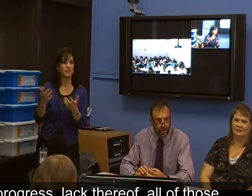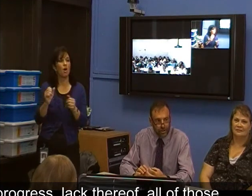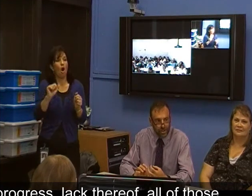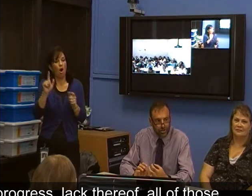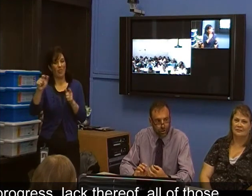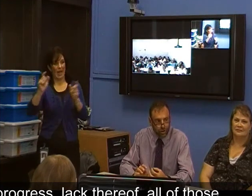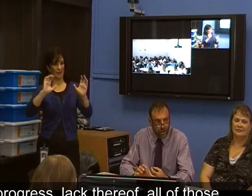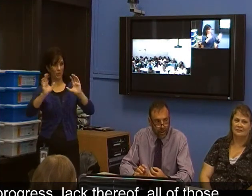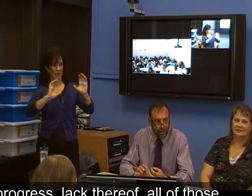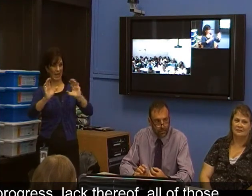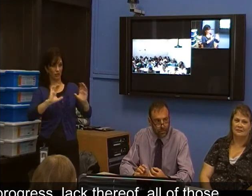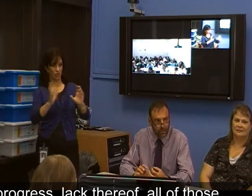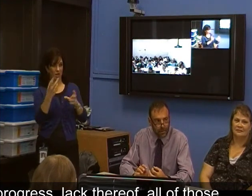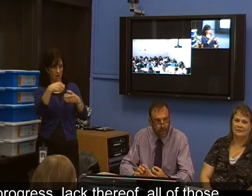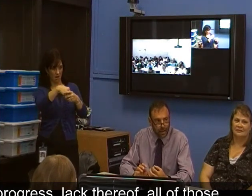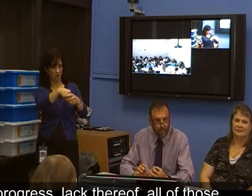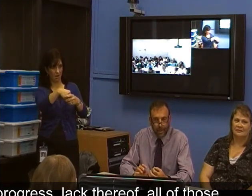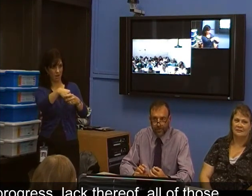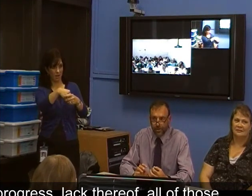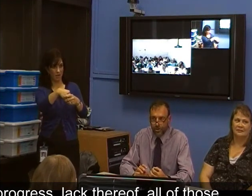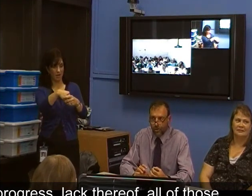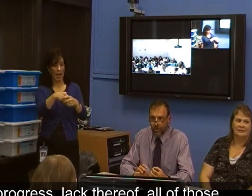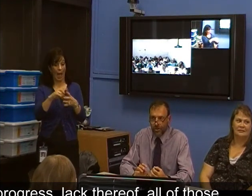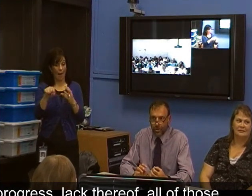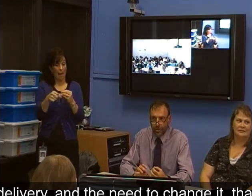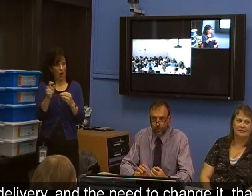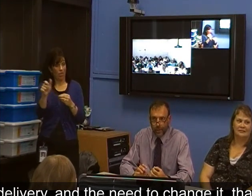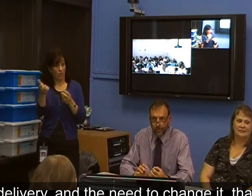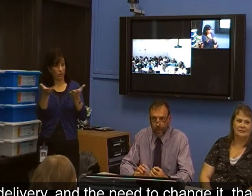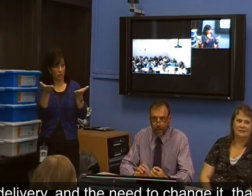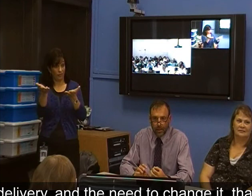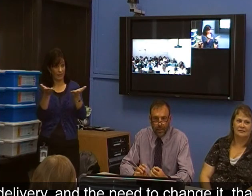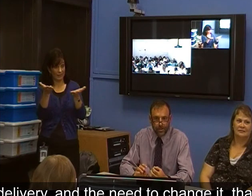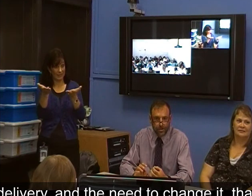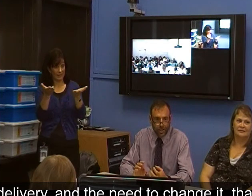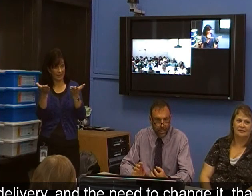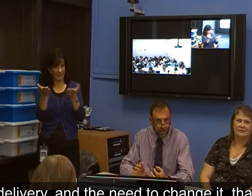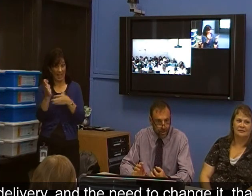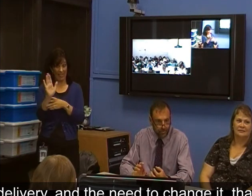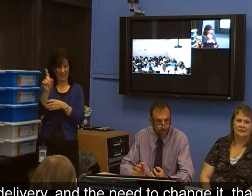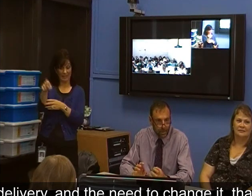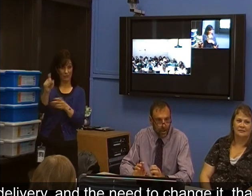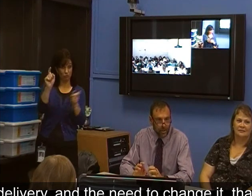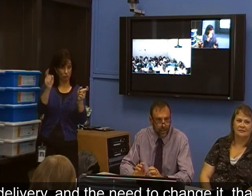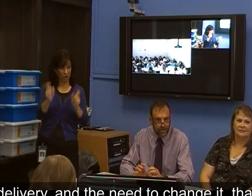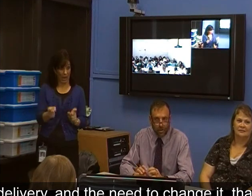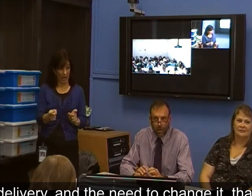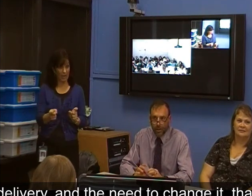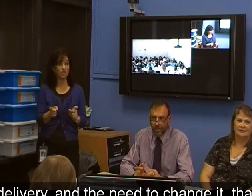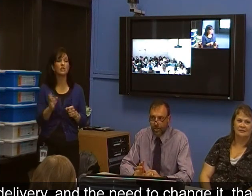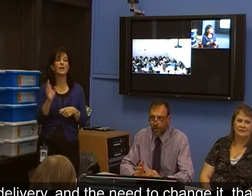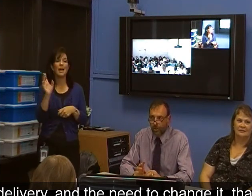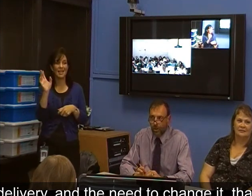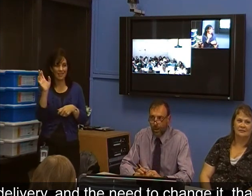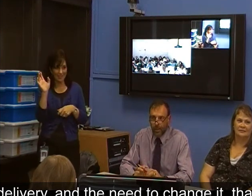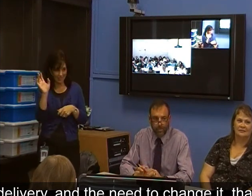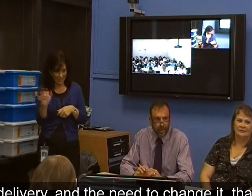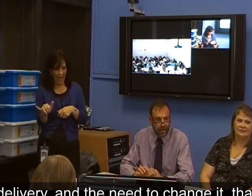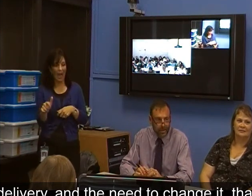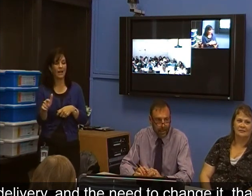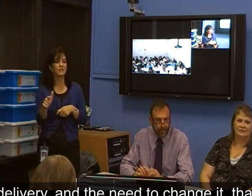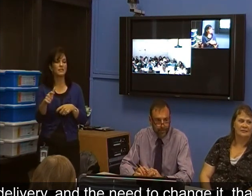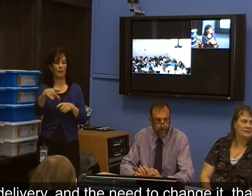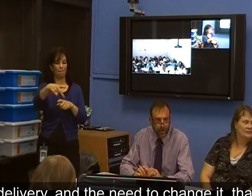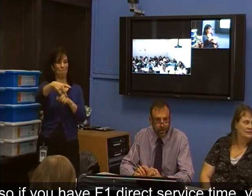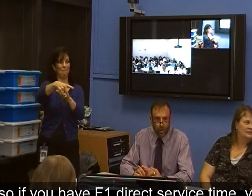communications internally about the service delivery and the need to change it, that's all considered P